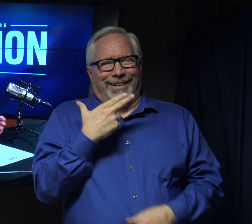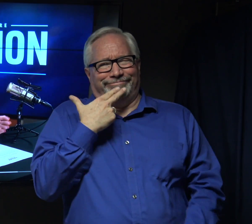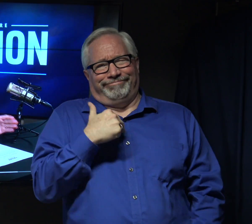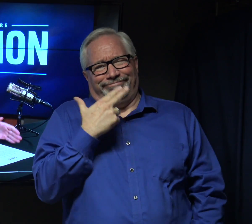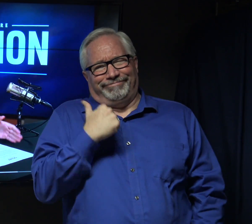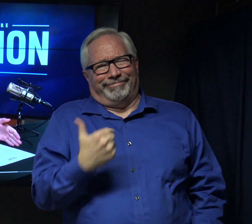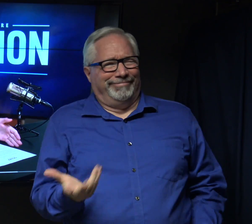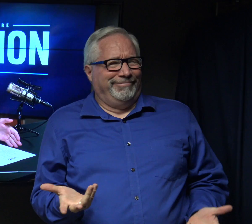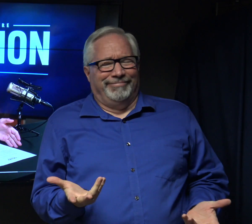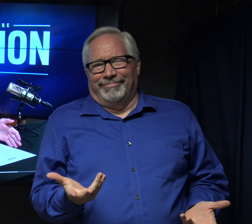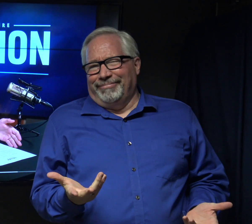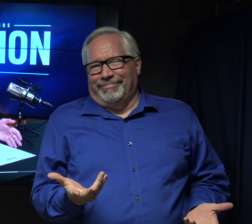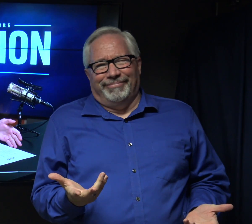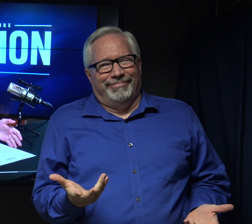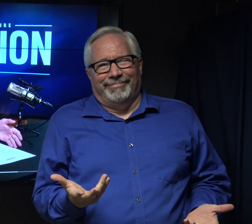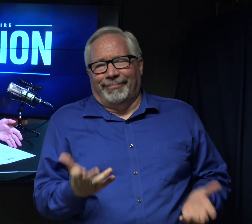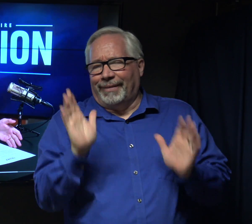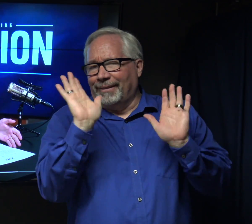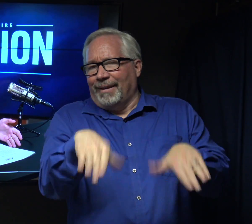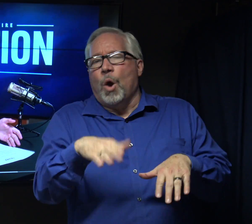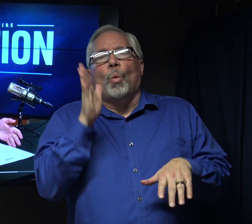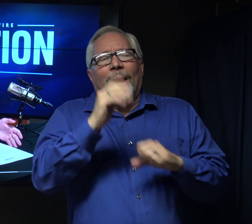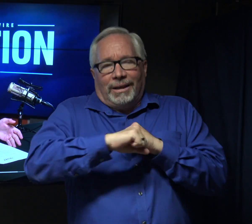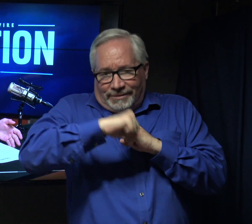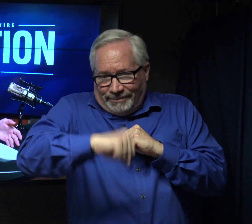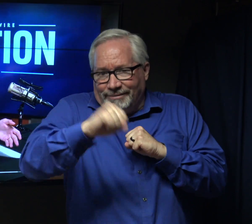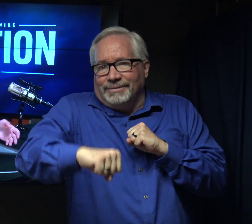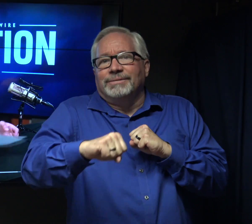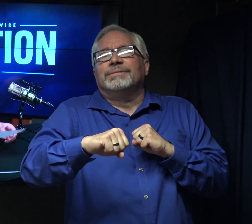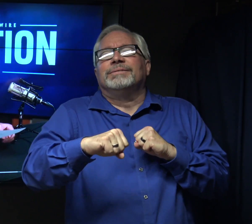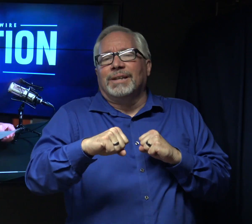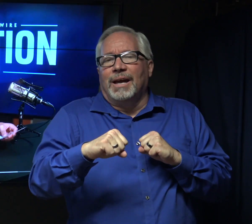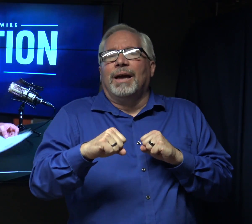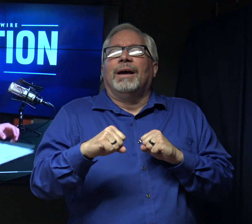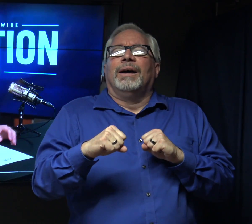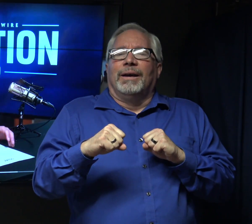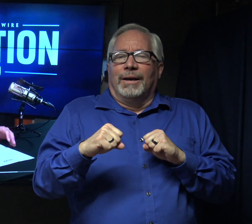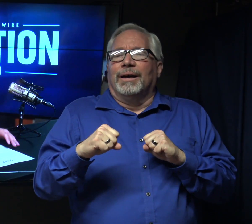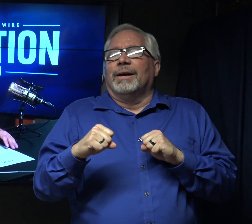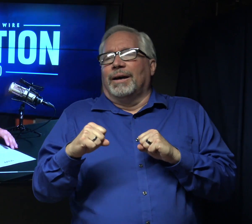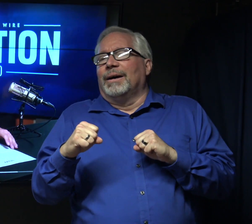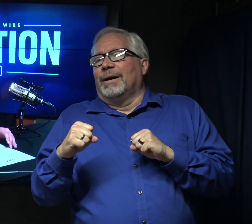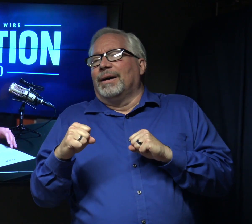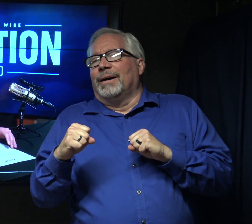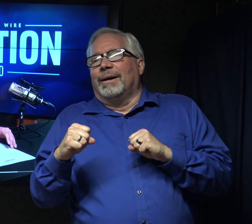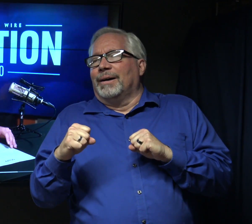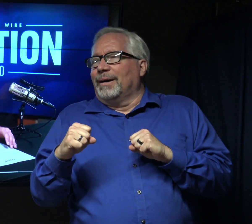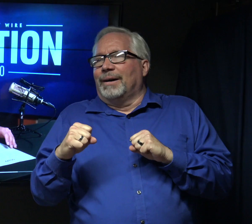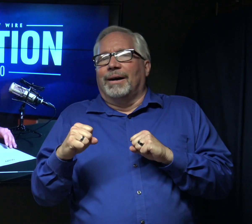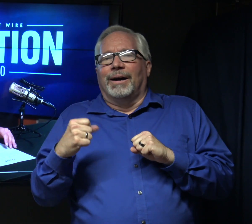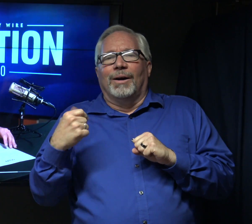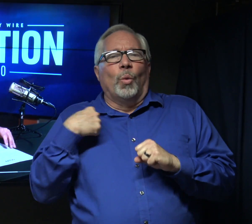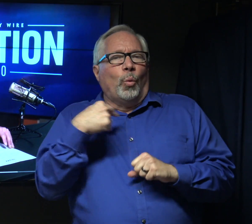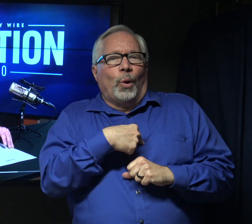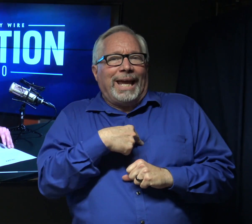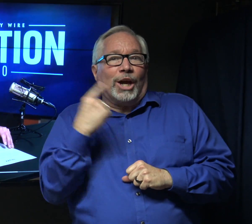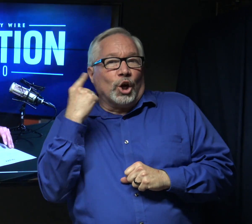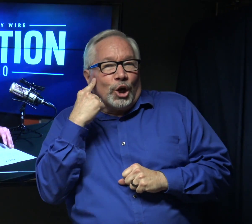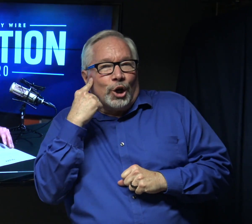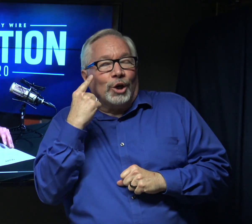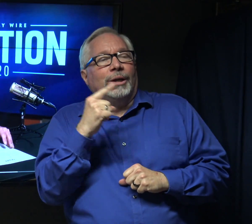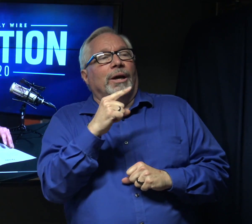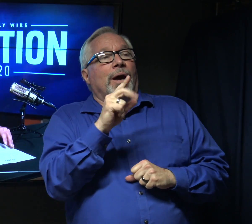process. This is most likely going to go on for a long time. There are reports that President Trump was playing golf while the